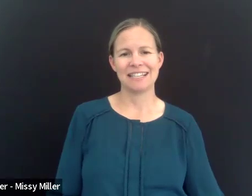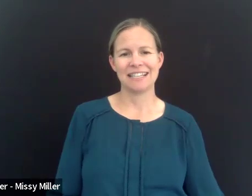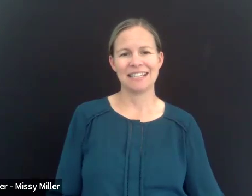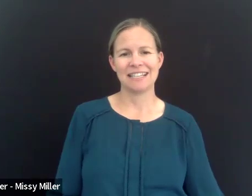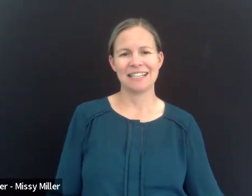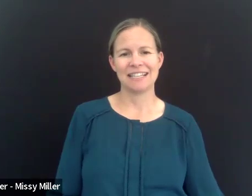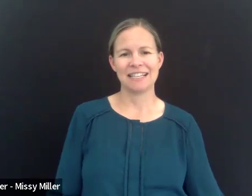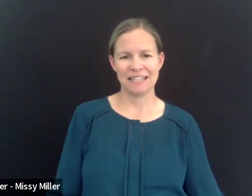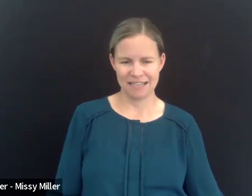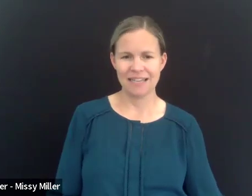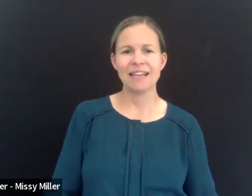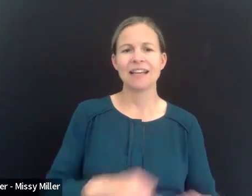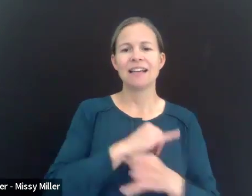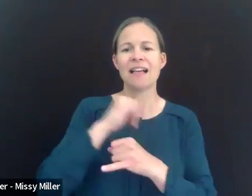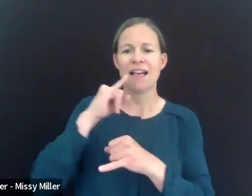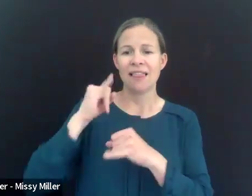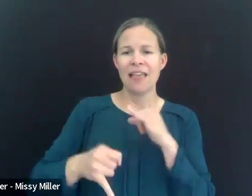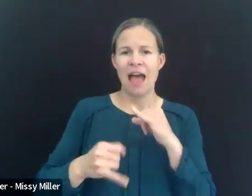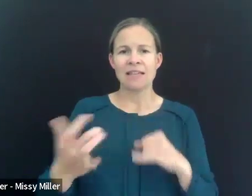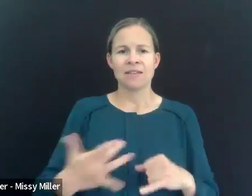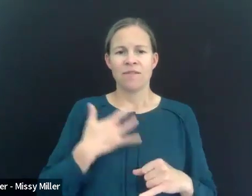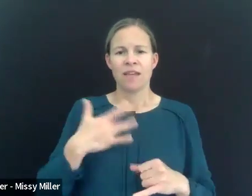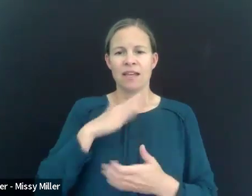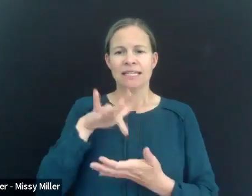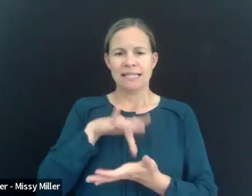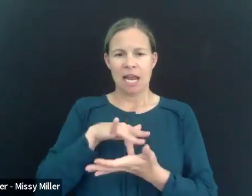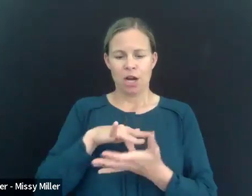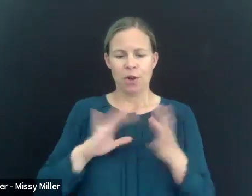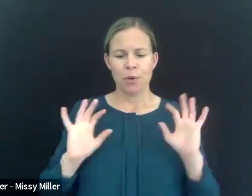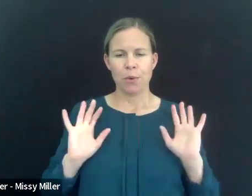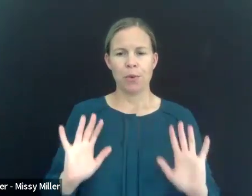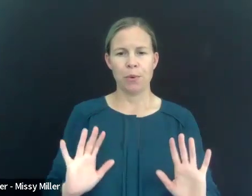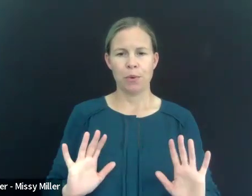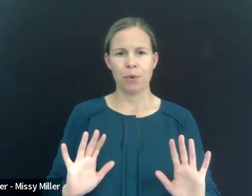And then lastly, just to find your center and just to shine